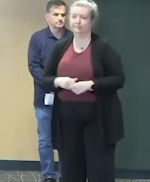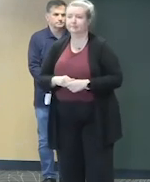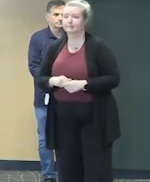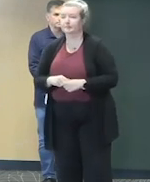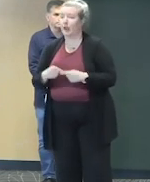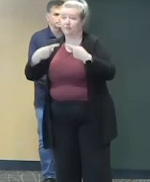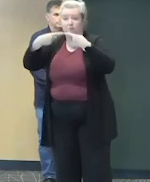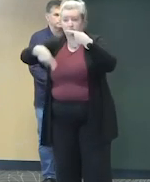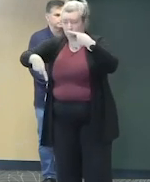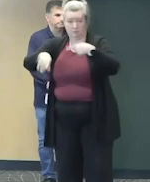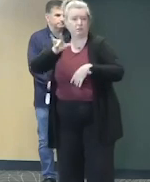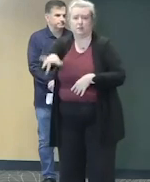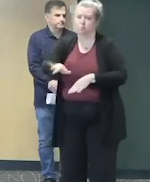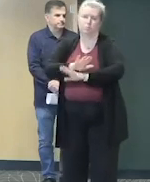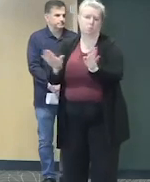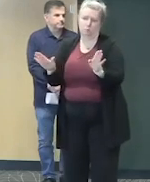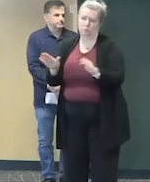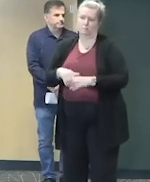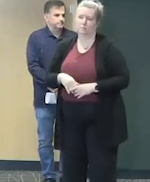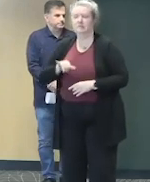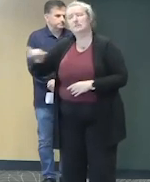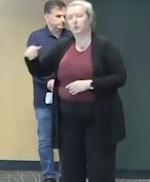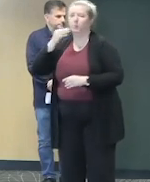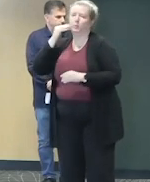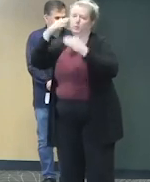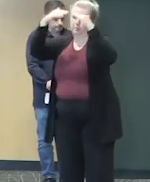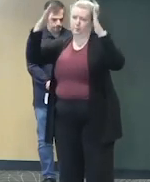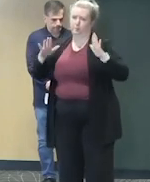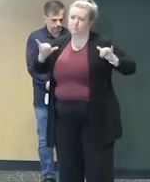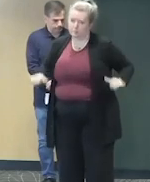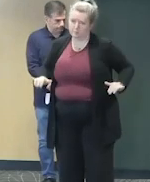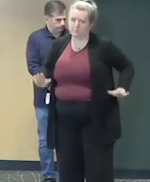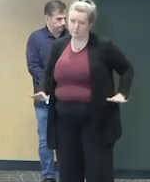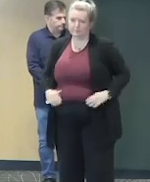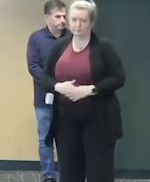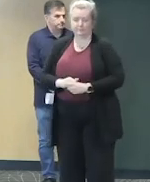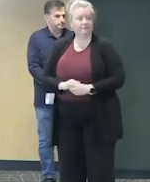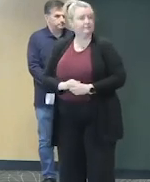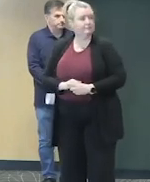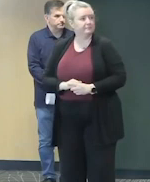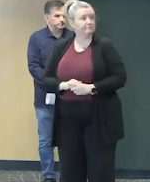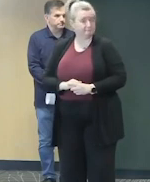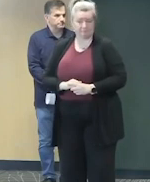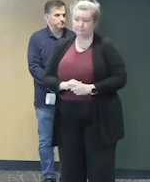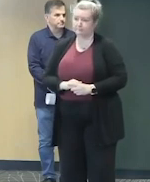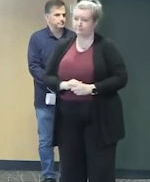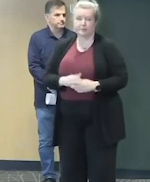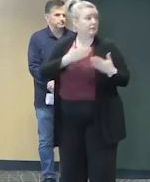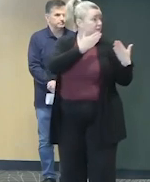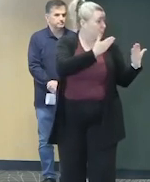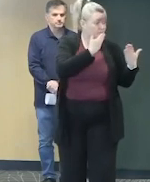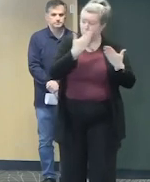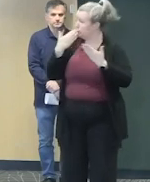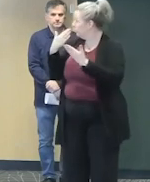roads. Thank you. Thank you, Christine. Thank you. Well said, and thank you all, Joe and Chris and Christine. We'll take